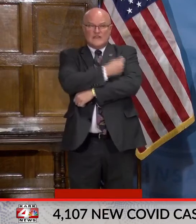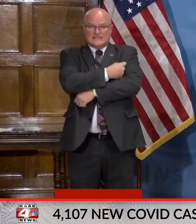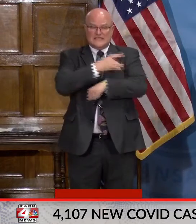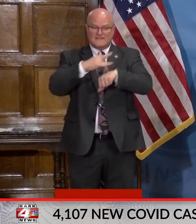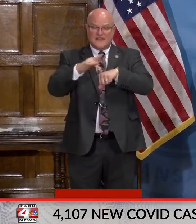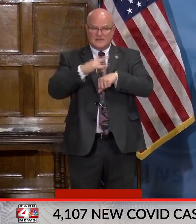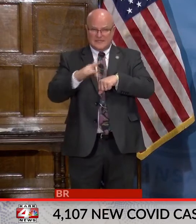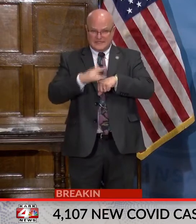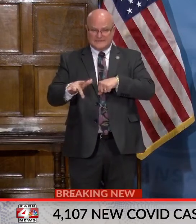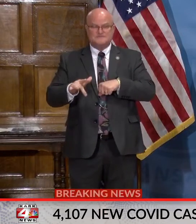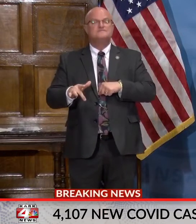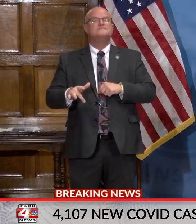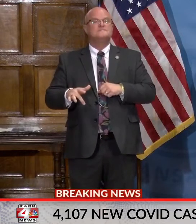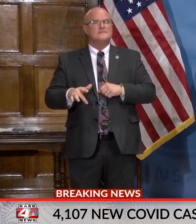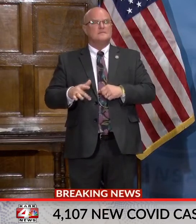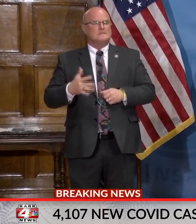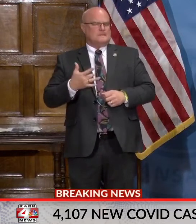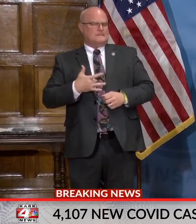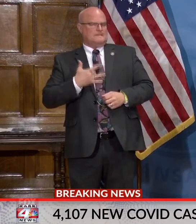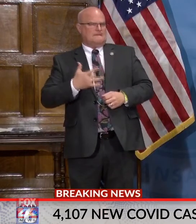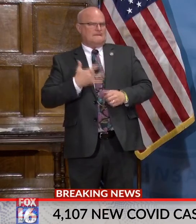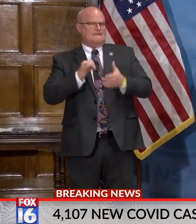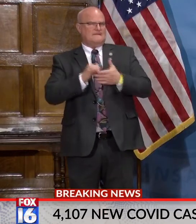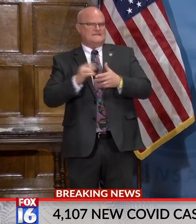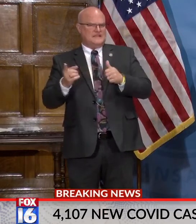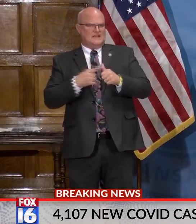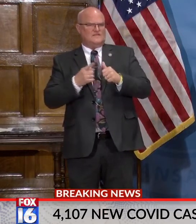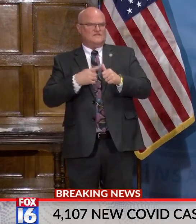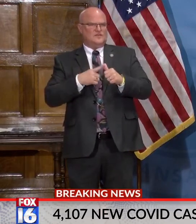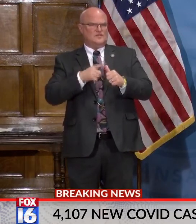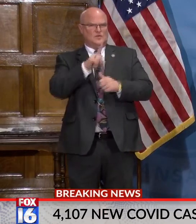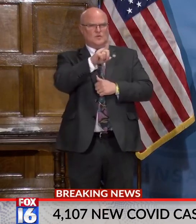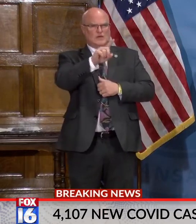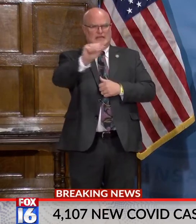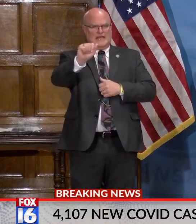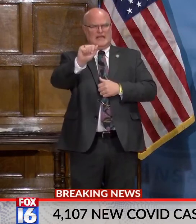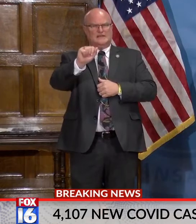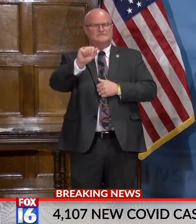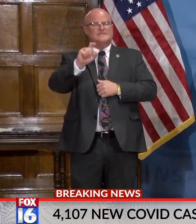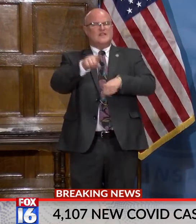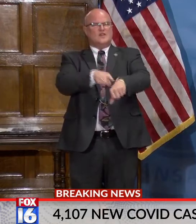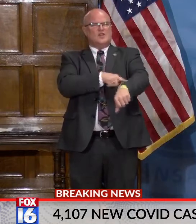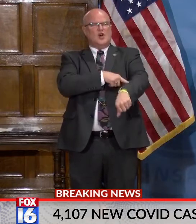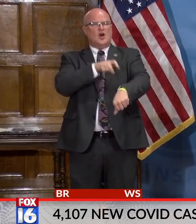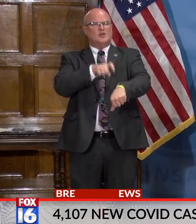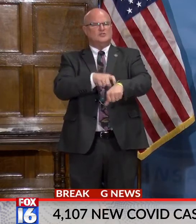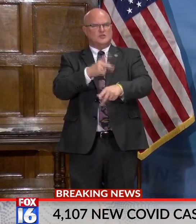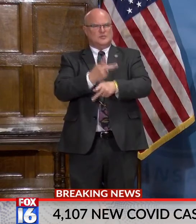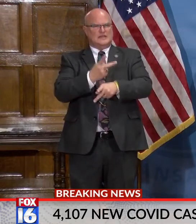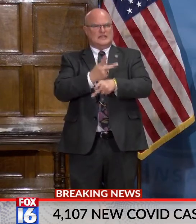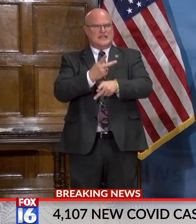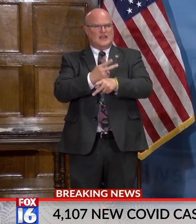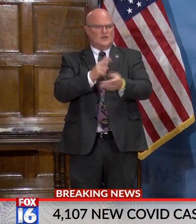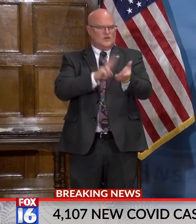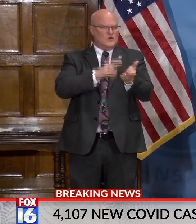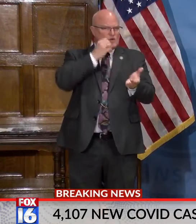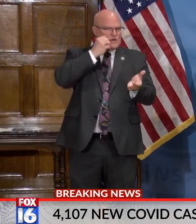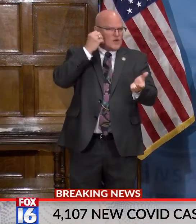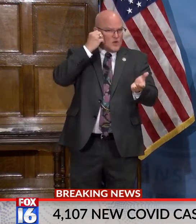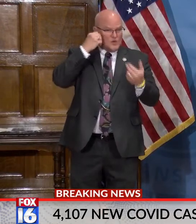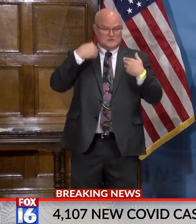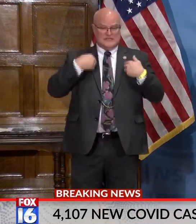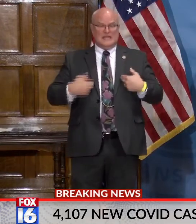availability. It was felt that that first tier, that tier of long-term care facility residents and